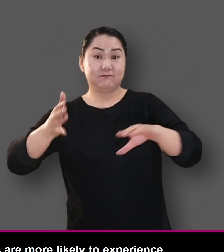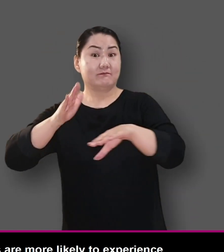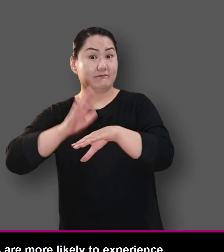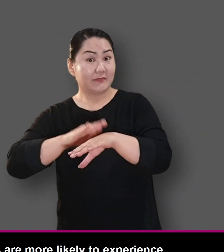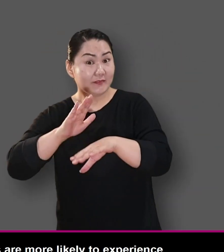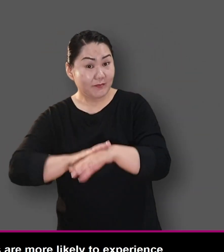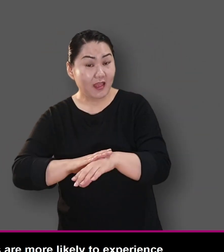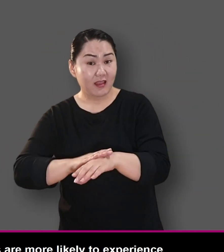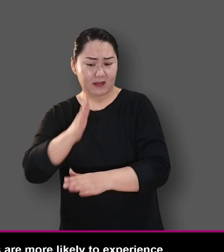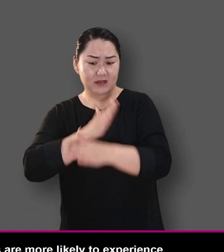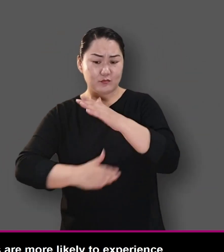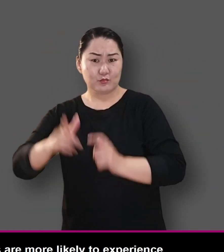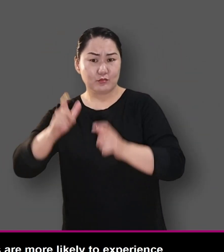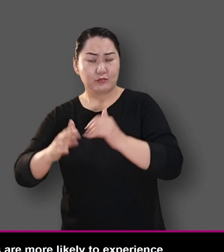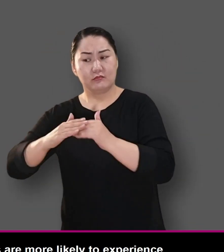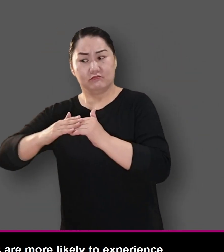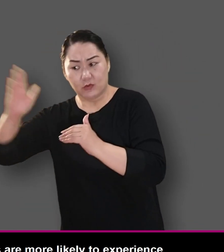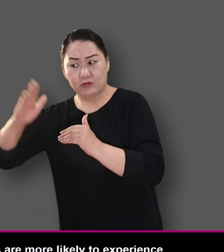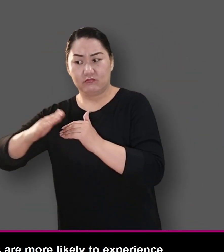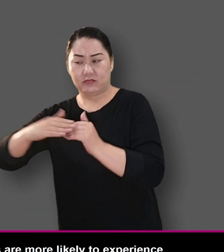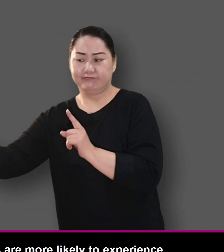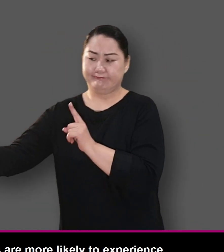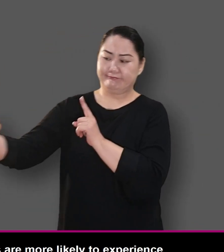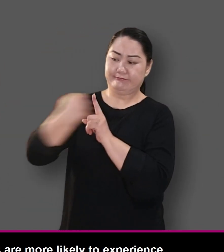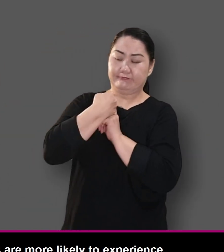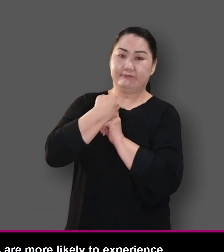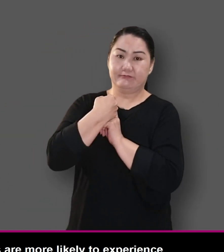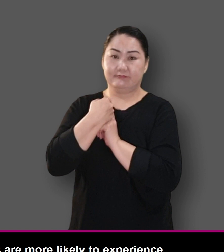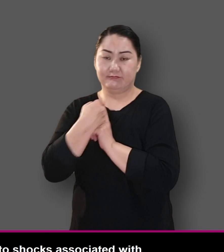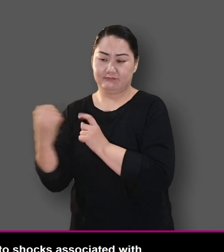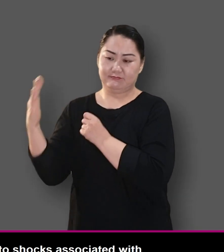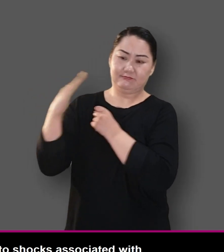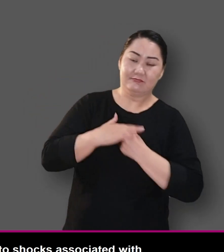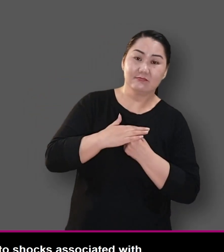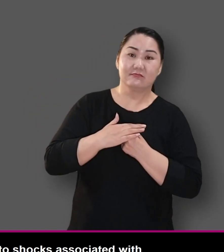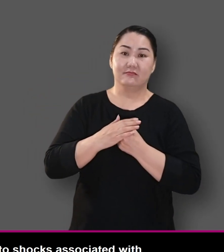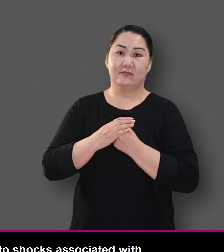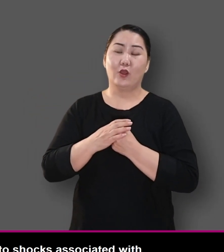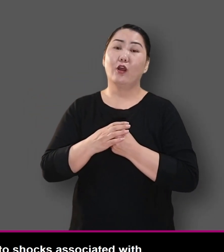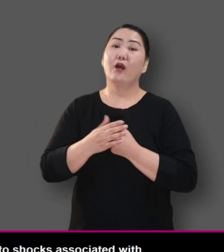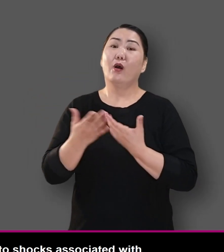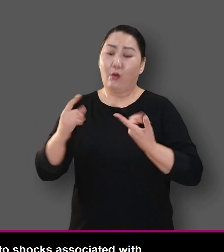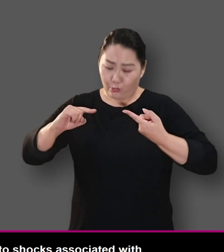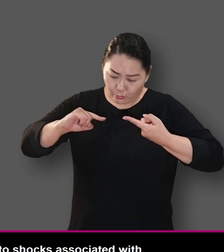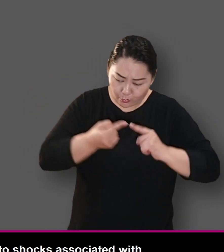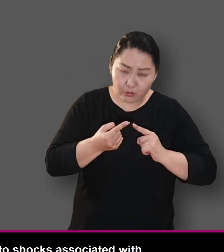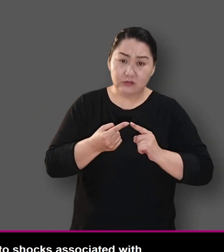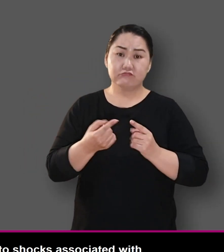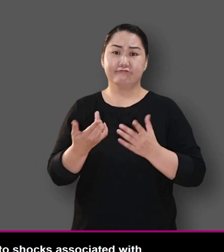Persons with disabilities are more likely to experience tangible losses due to shocks associated